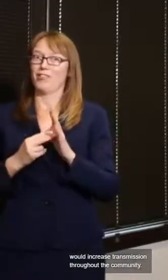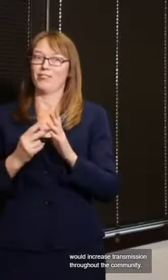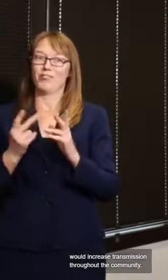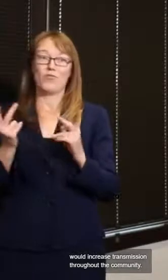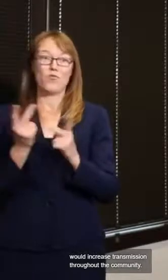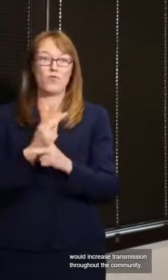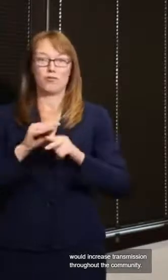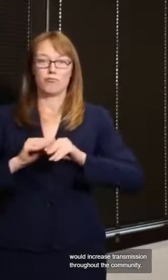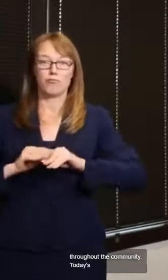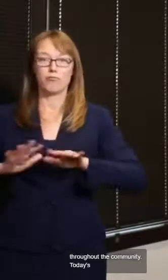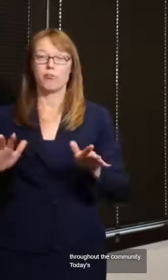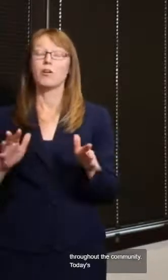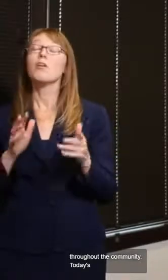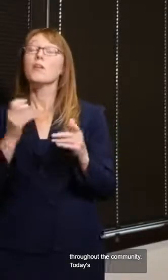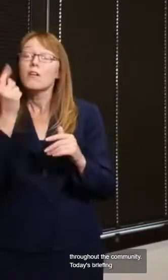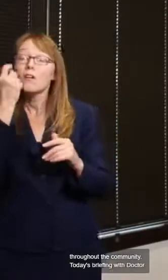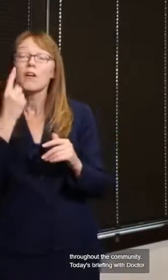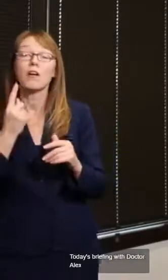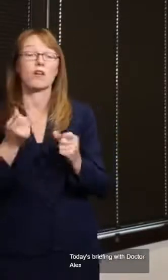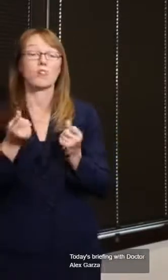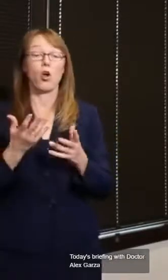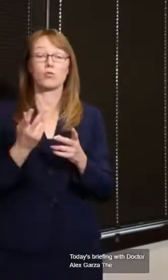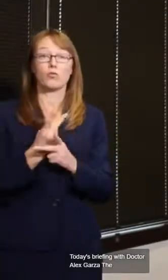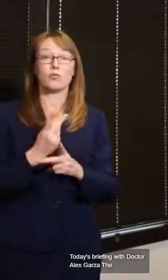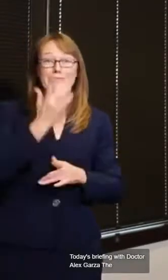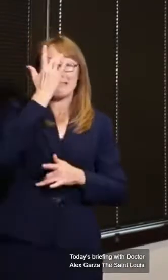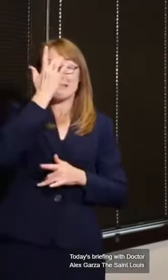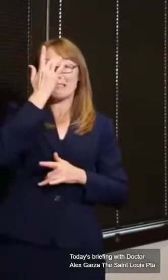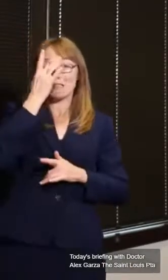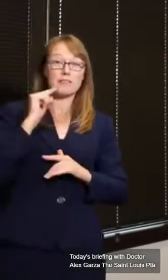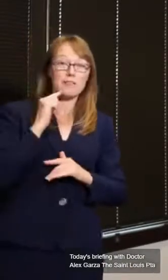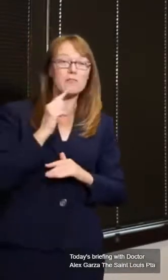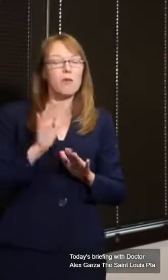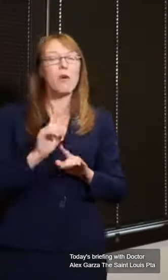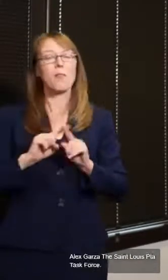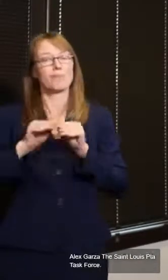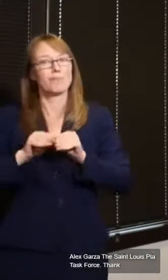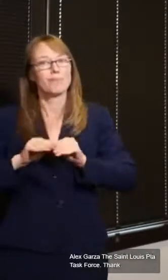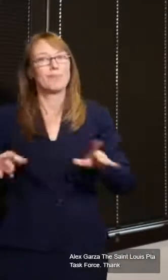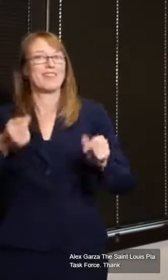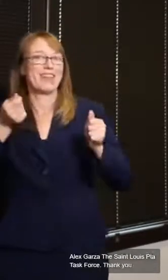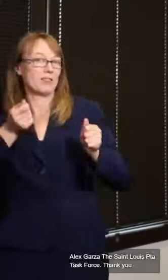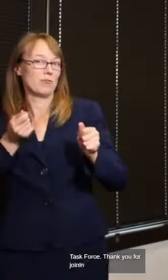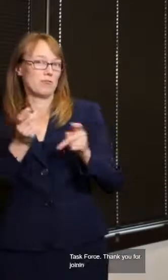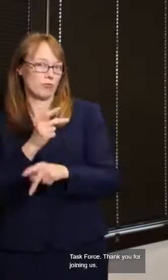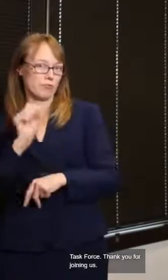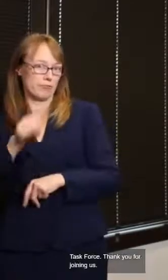That concludes today's briefing with Dr. Alex Garza and the St. Louis Pandemic Task Force. Thank you for joining us.